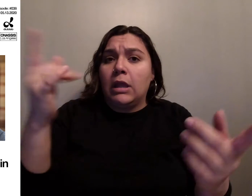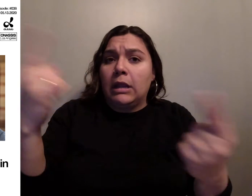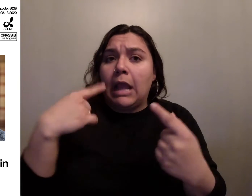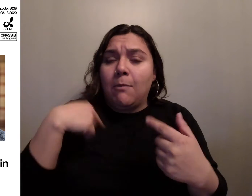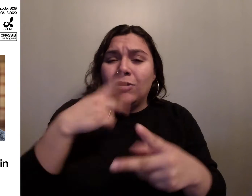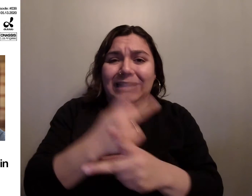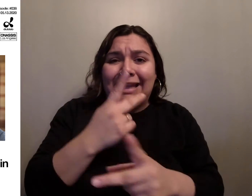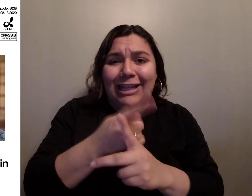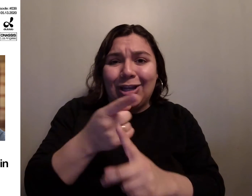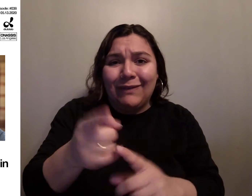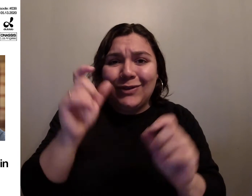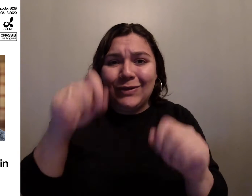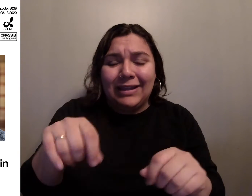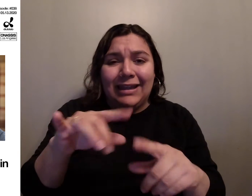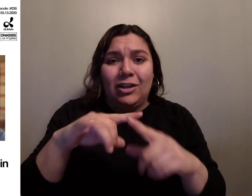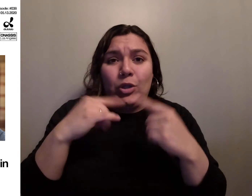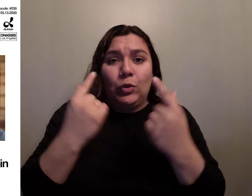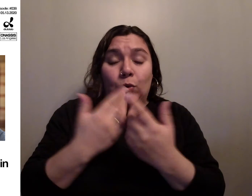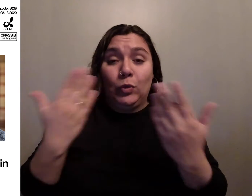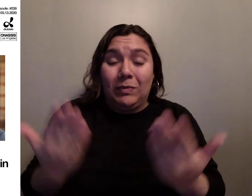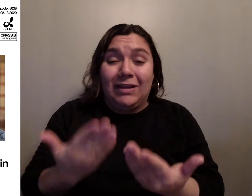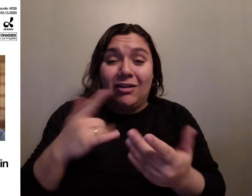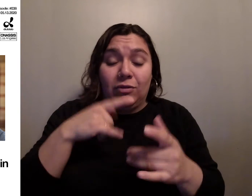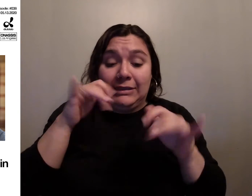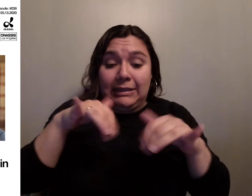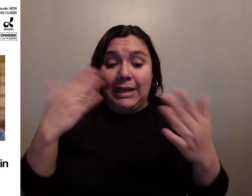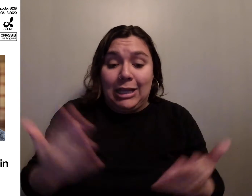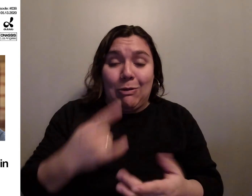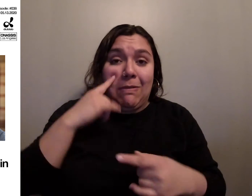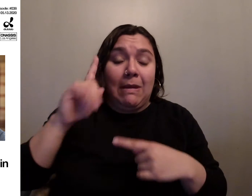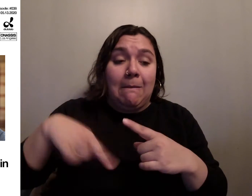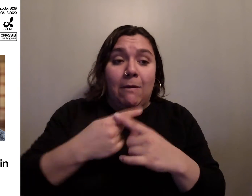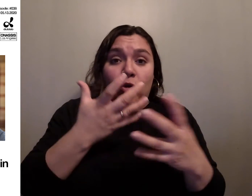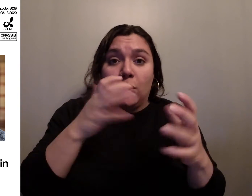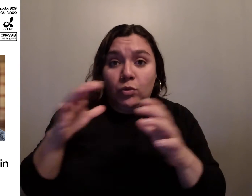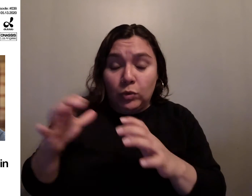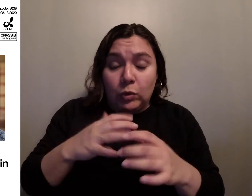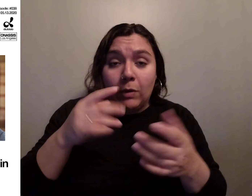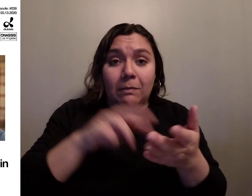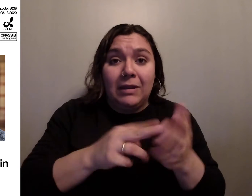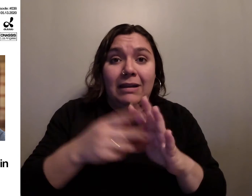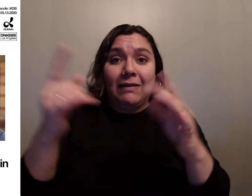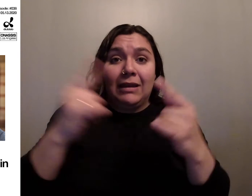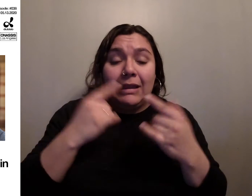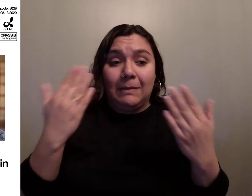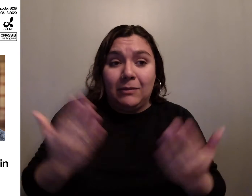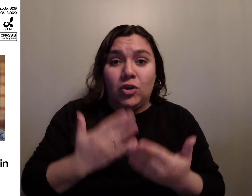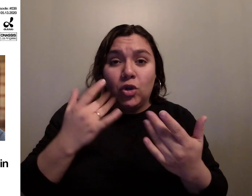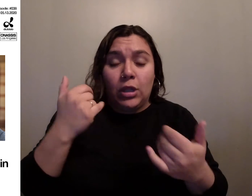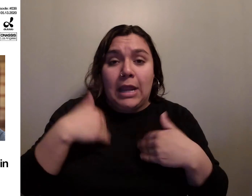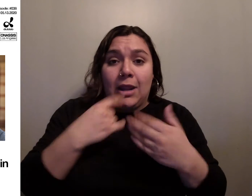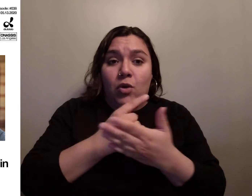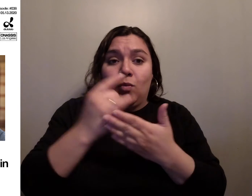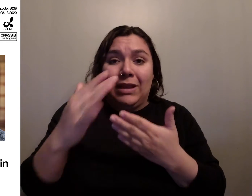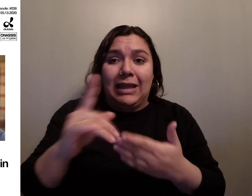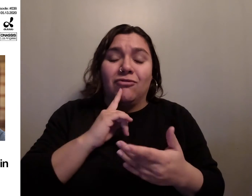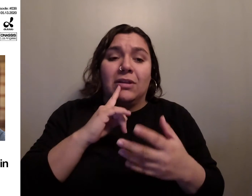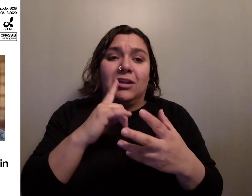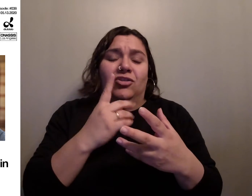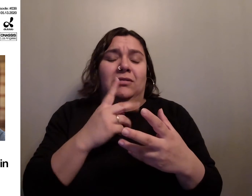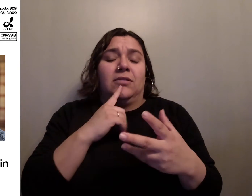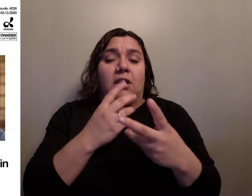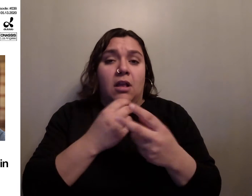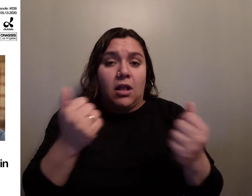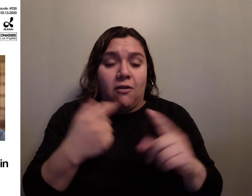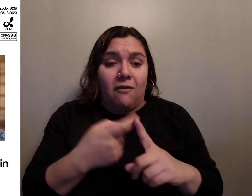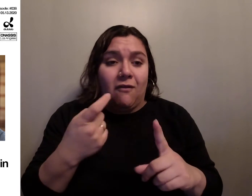and I said, look, come here, we'll look after you. You can regroup and think about what you want to do. And so they came, they spent